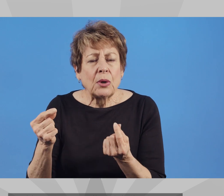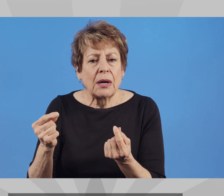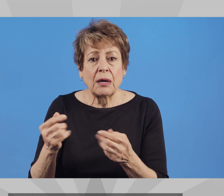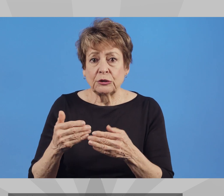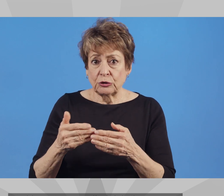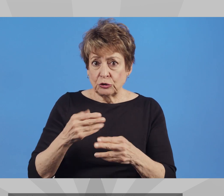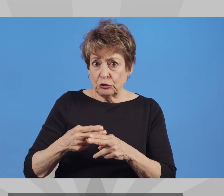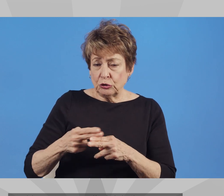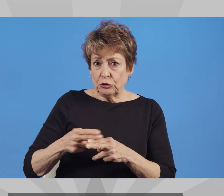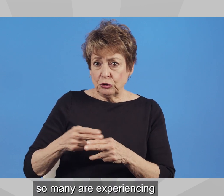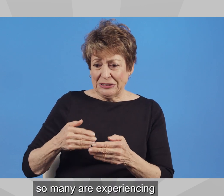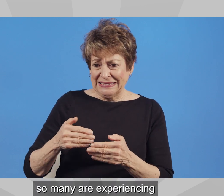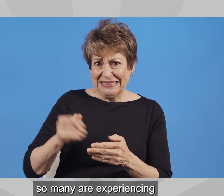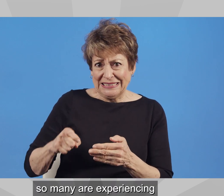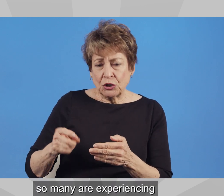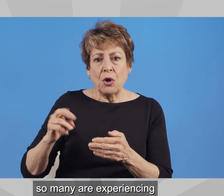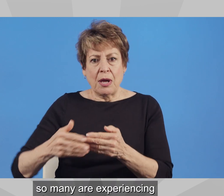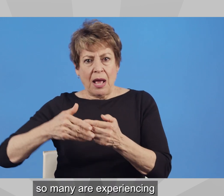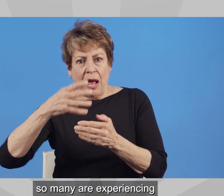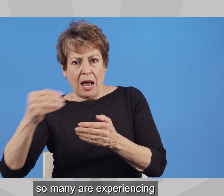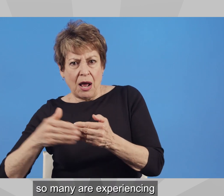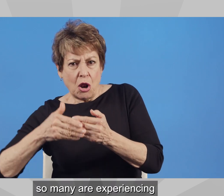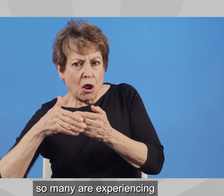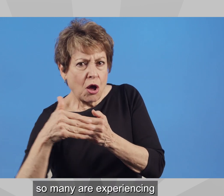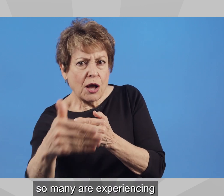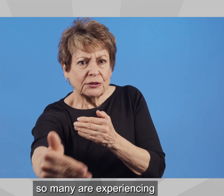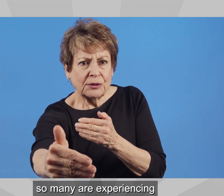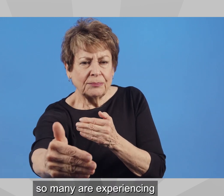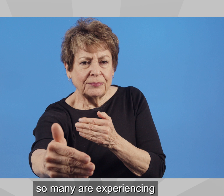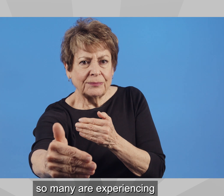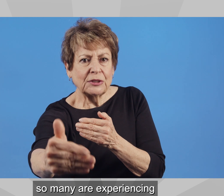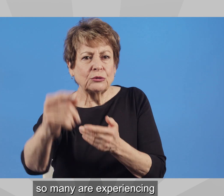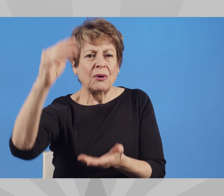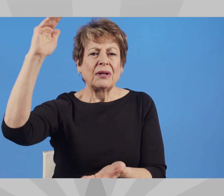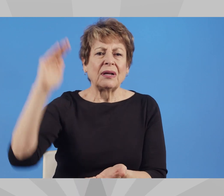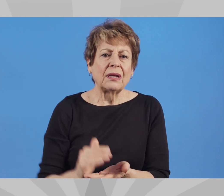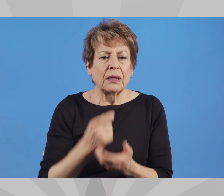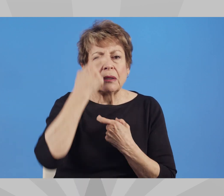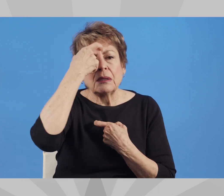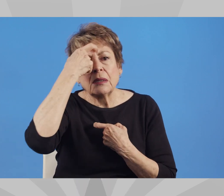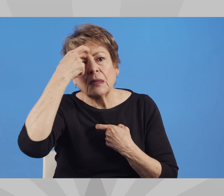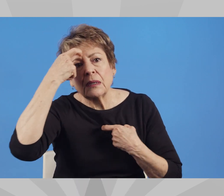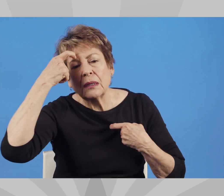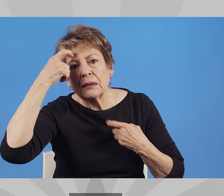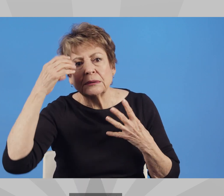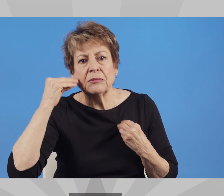to diminish the trauma so many are experiencing from housing insecurity.